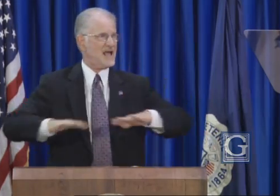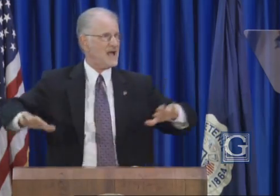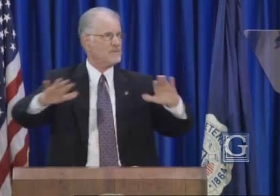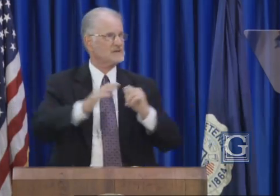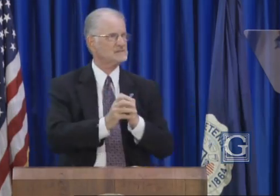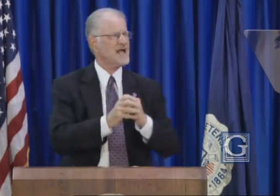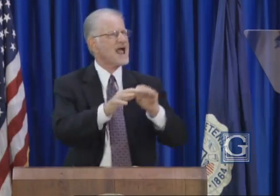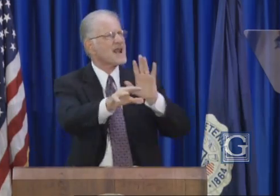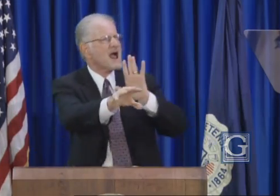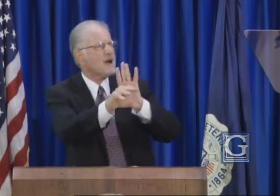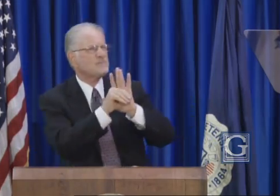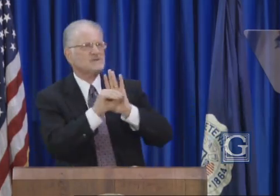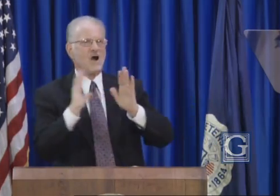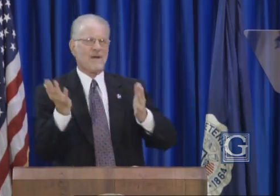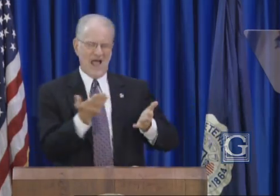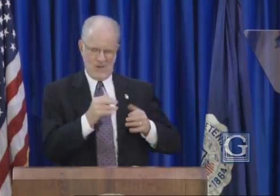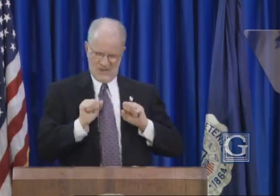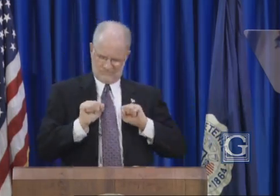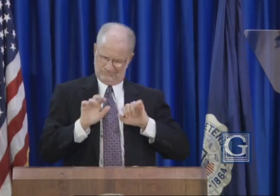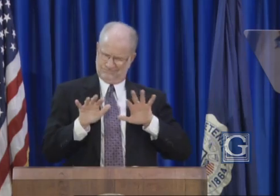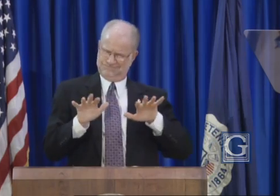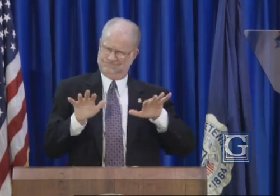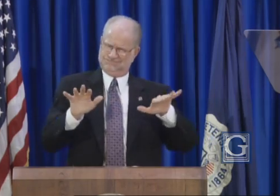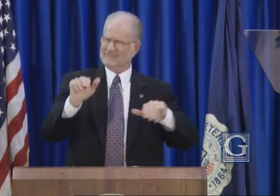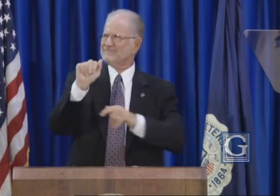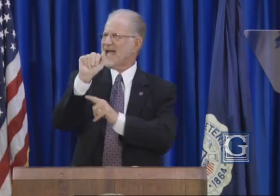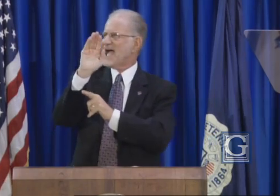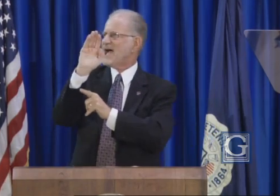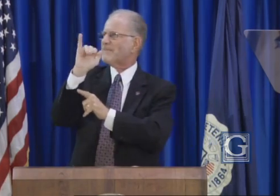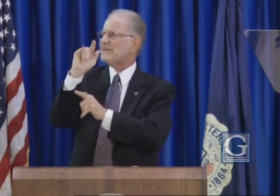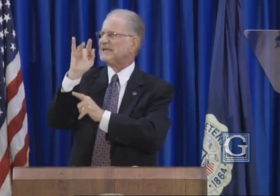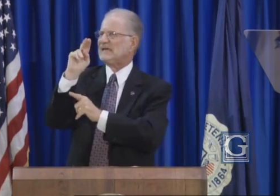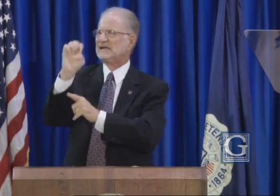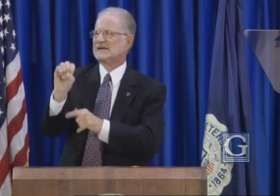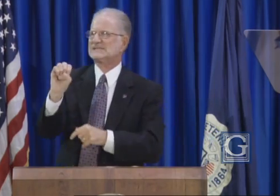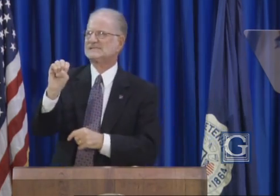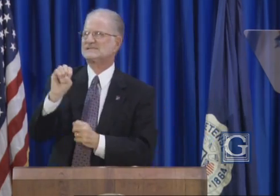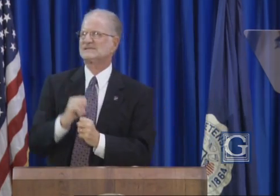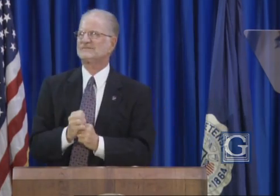our campus and absorb our ambiance,